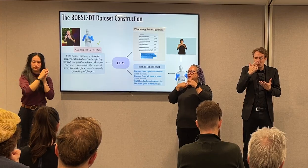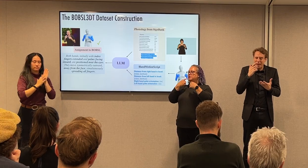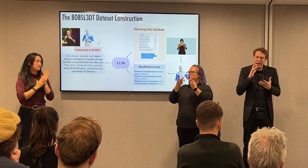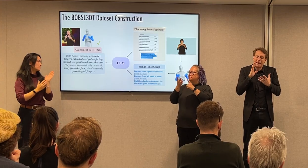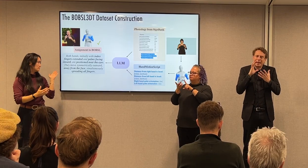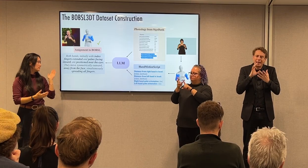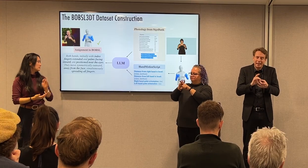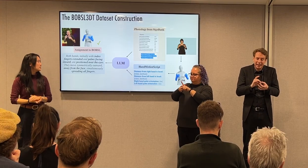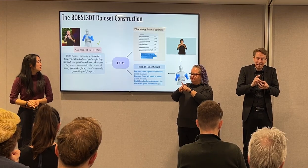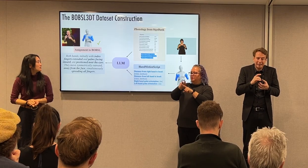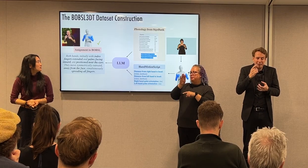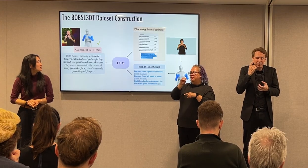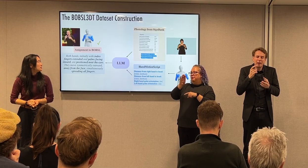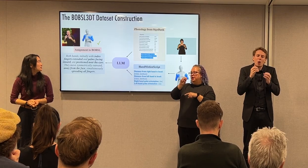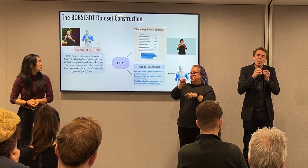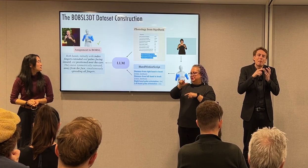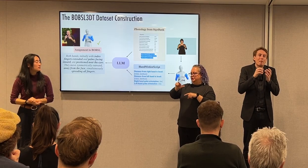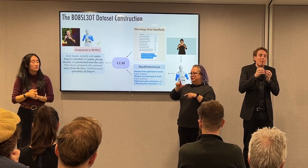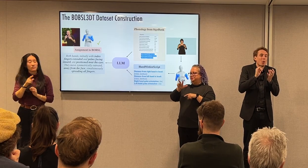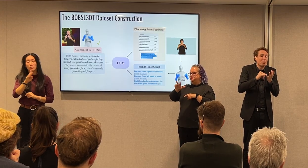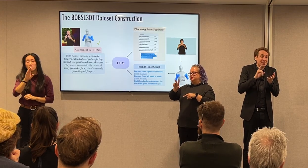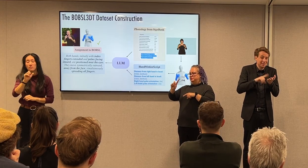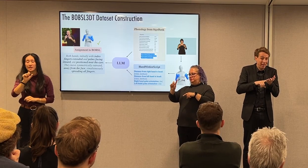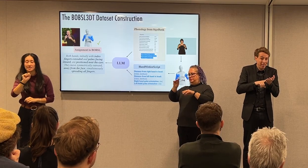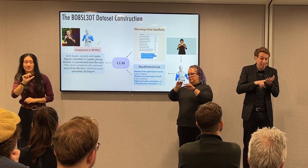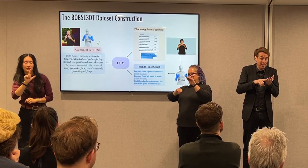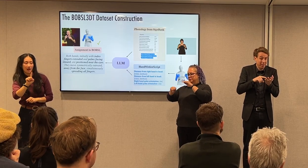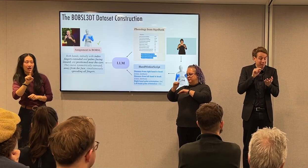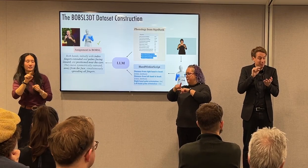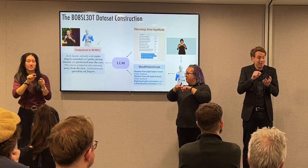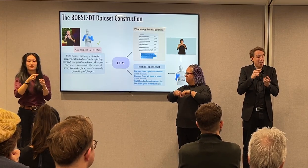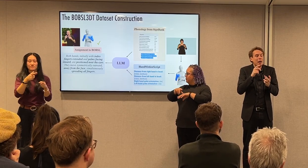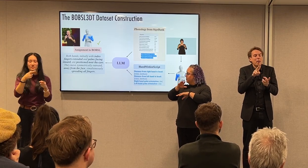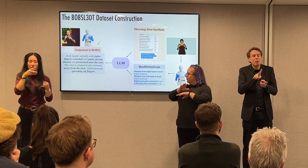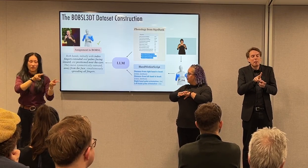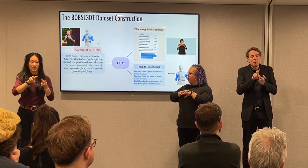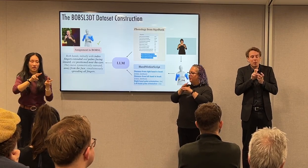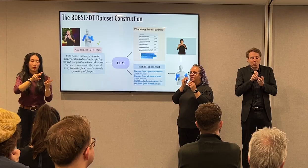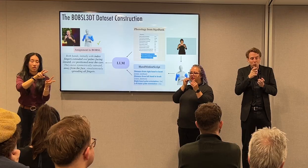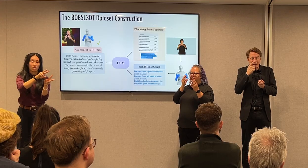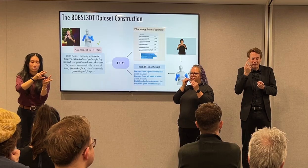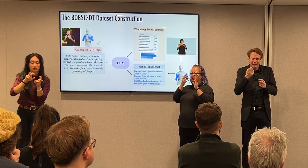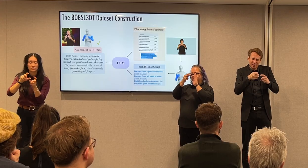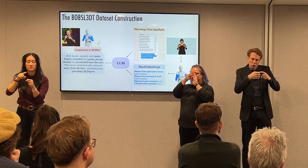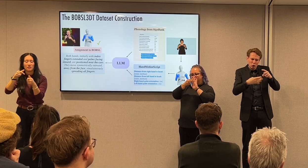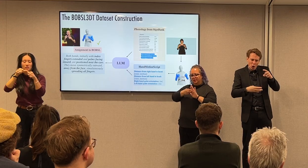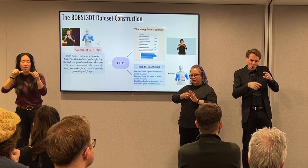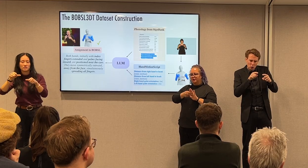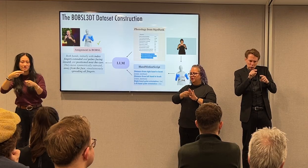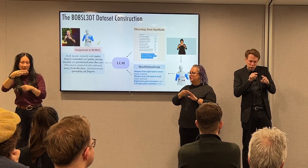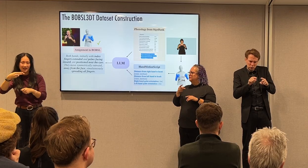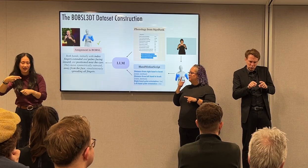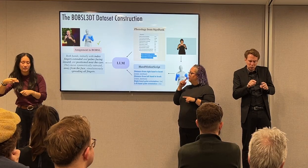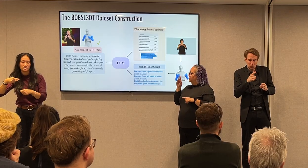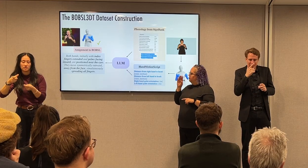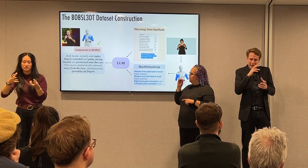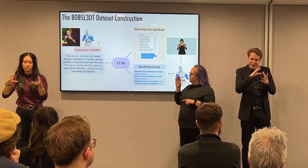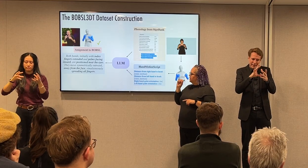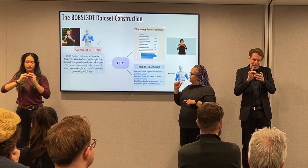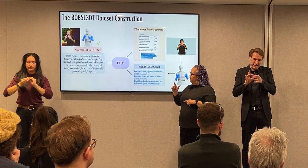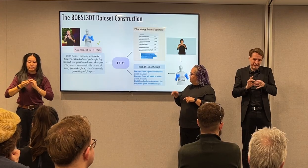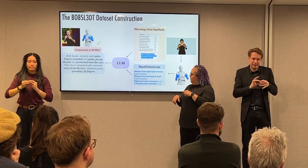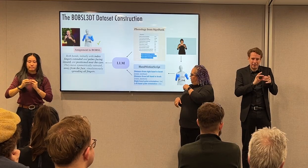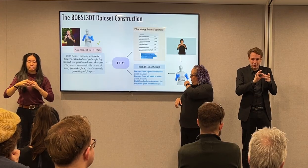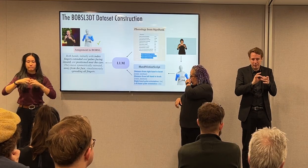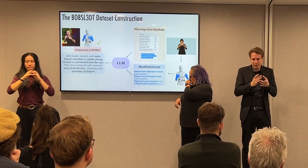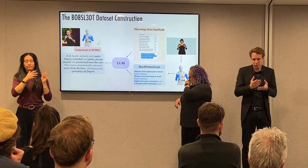our BubSL 3D motion based on the gloss names that are the labels of the BubSL motions.